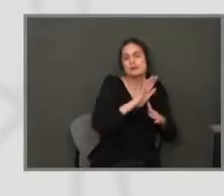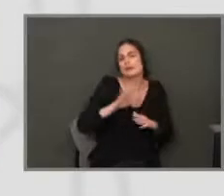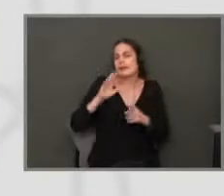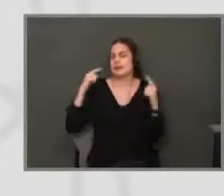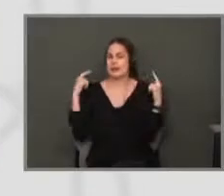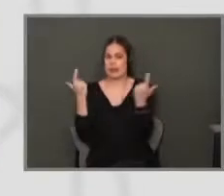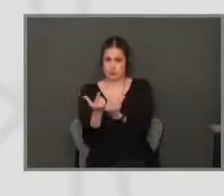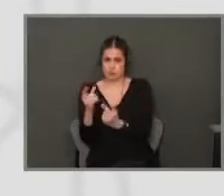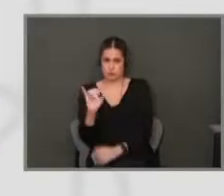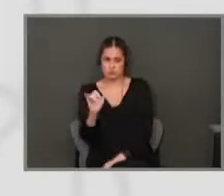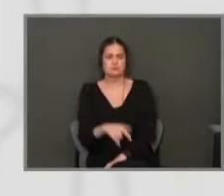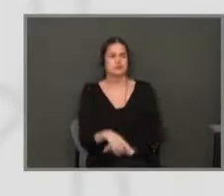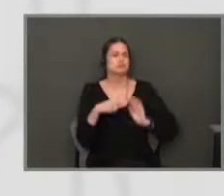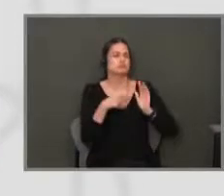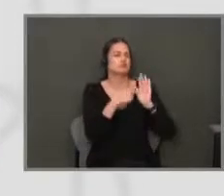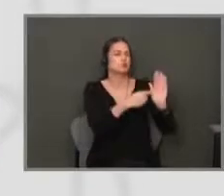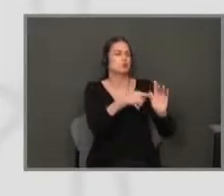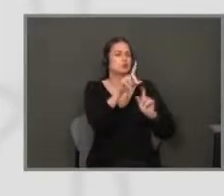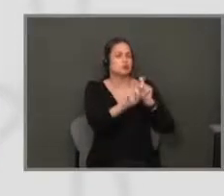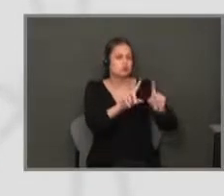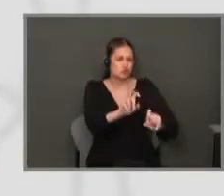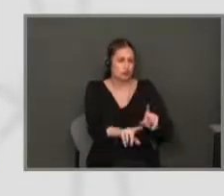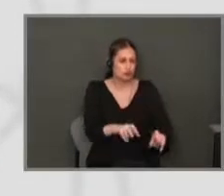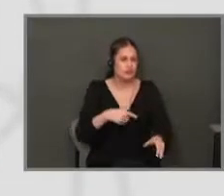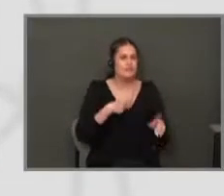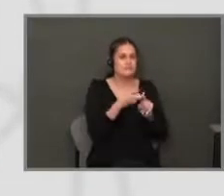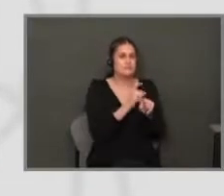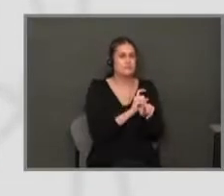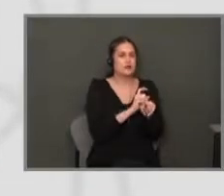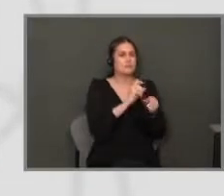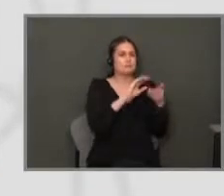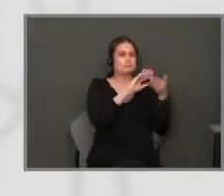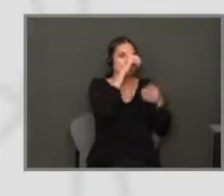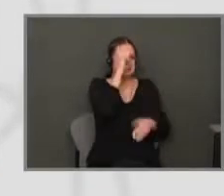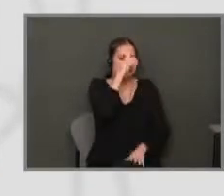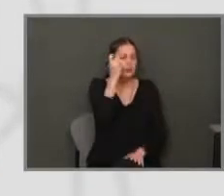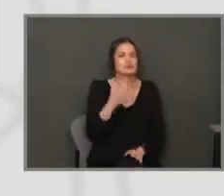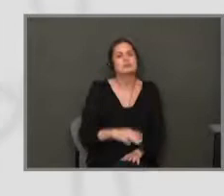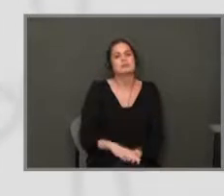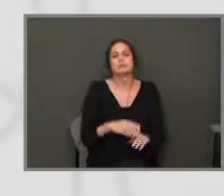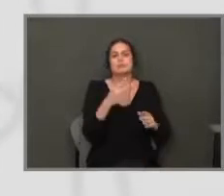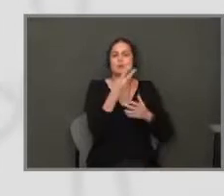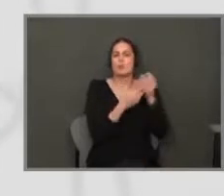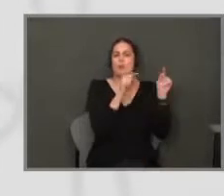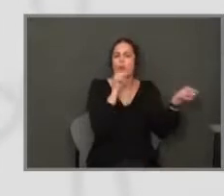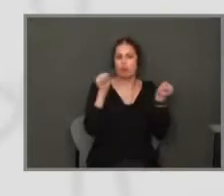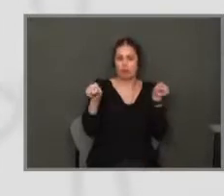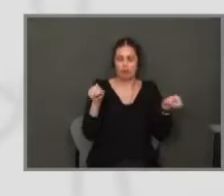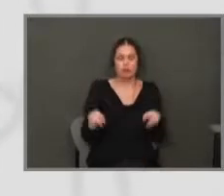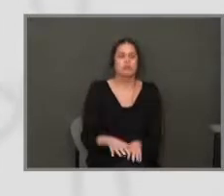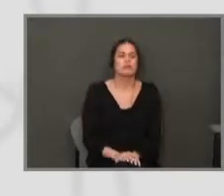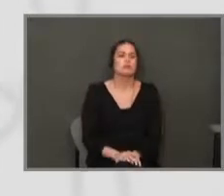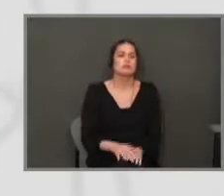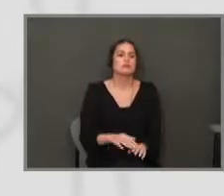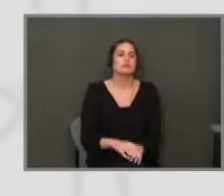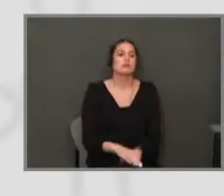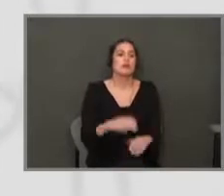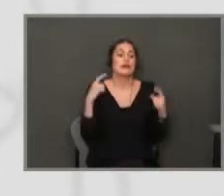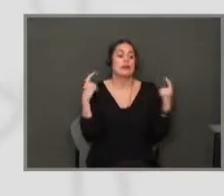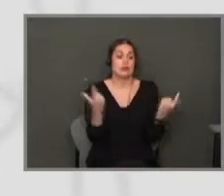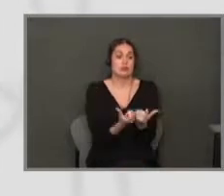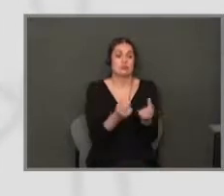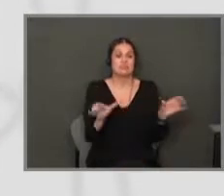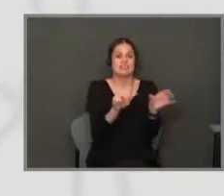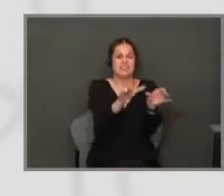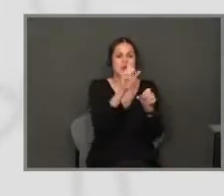this summer. And we'll show you what the citywide results are and what the District 8 results are. The council also had their budget work session